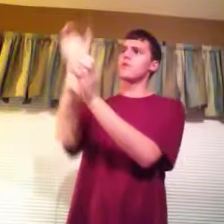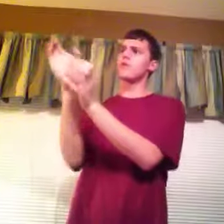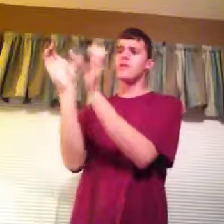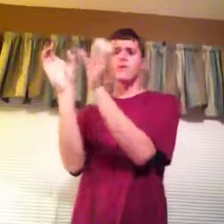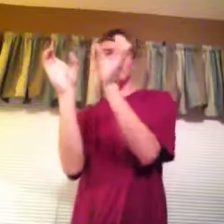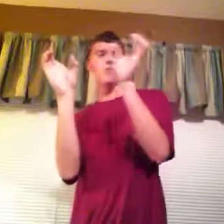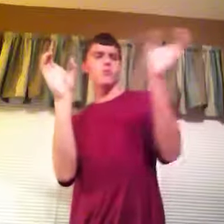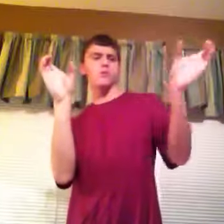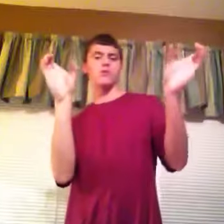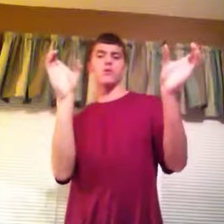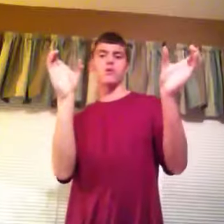of the work. Yeah?